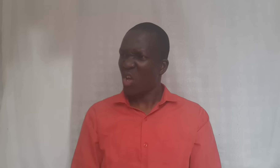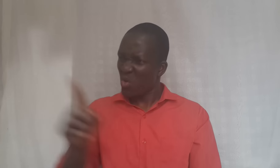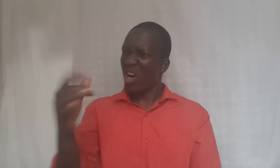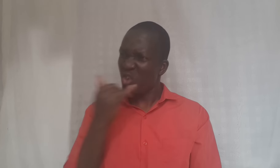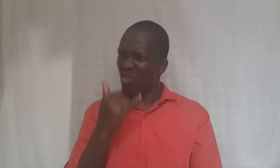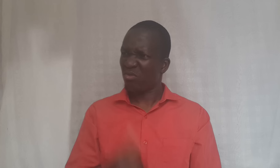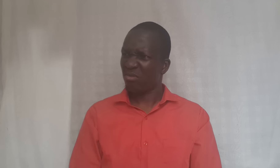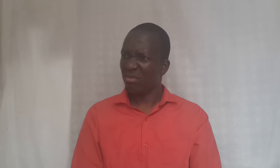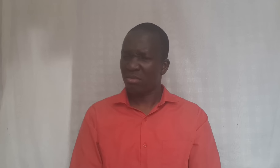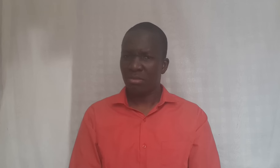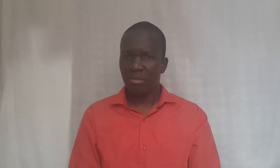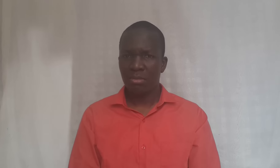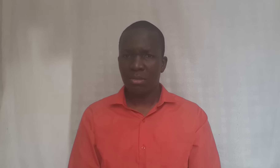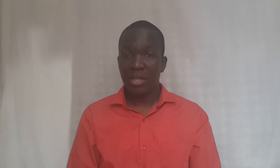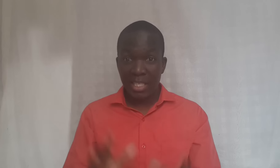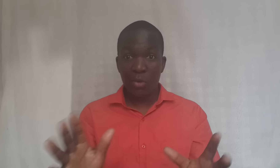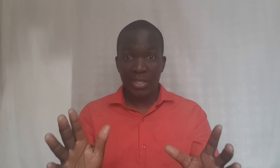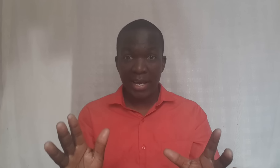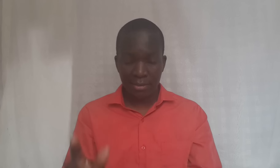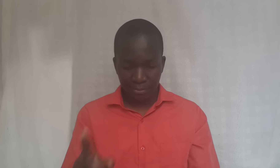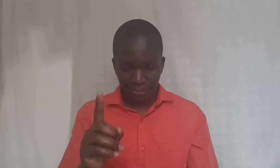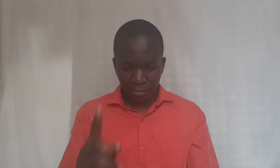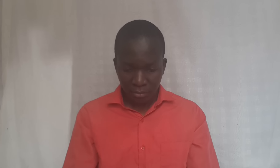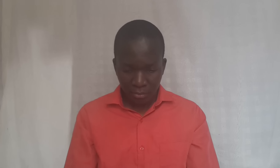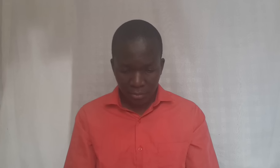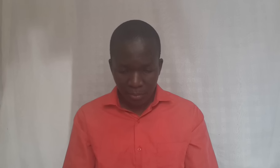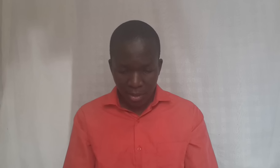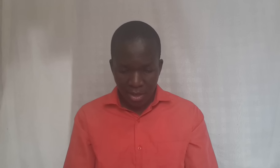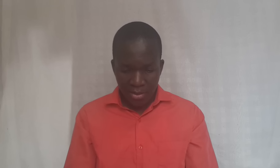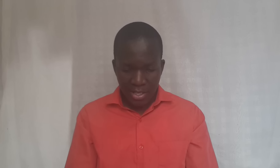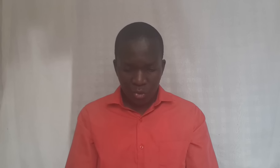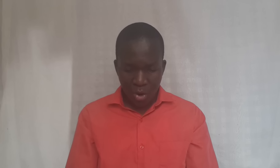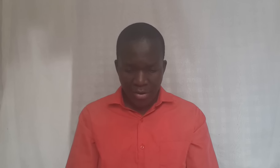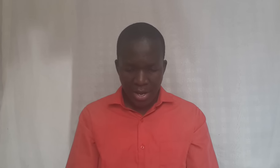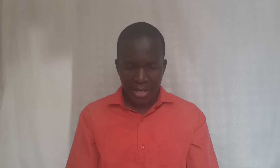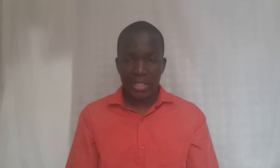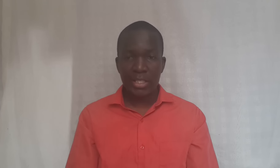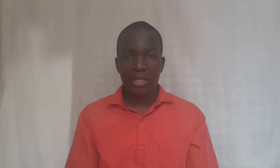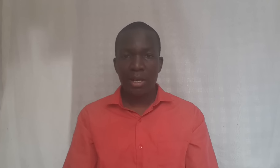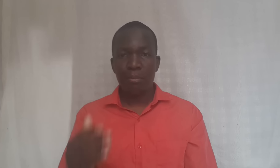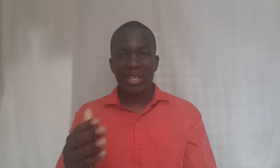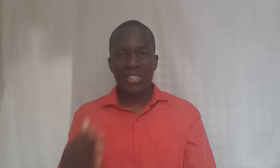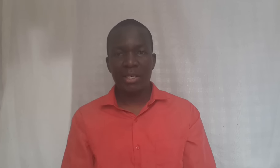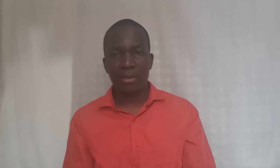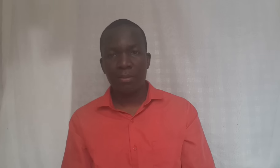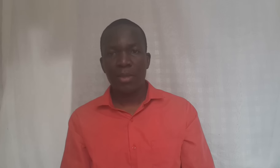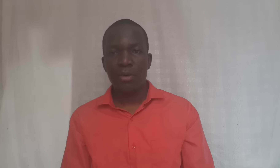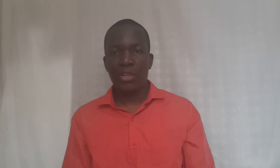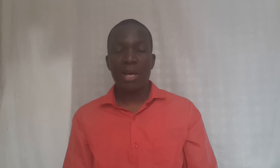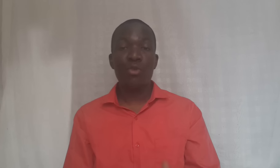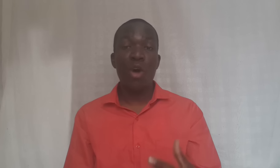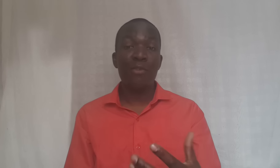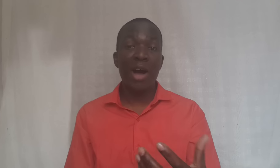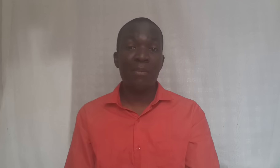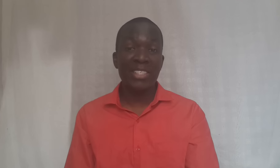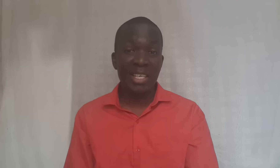You are wrong. That's how we sign. The next word here is missing. For example, you have a missing